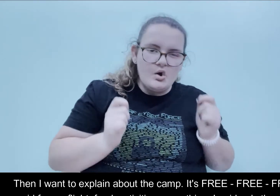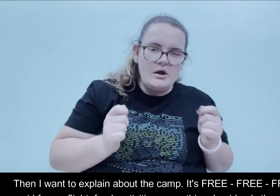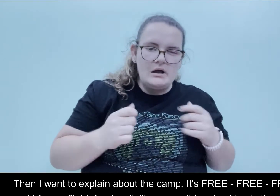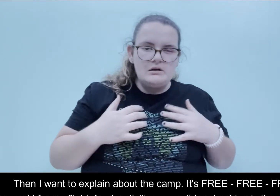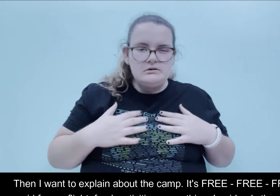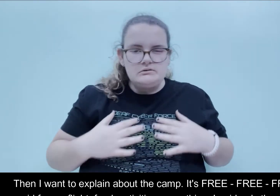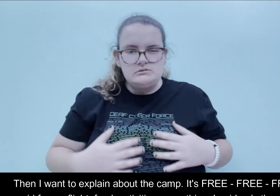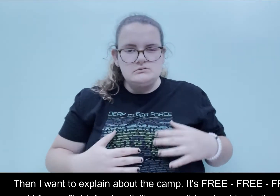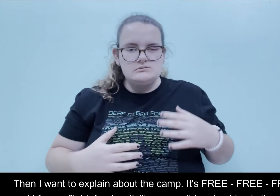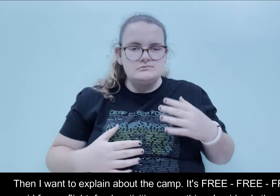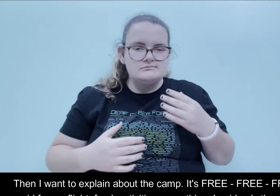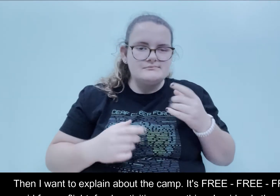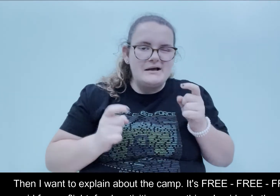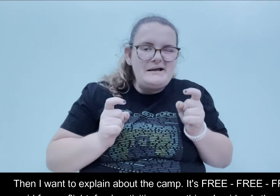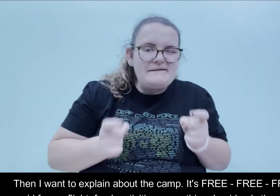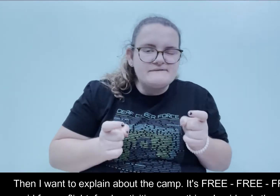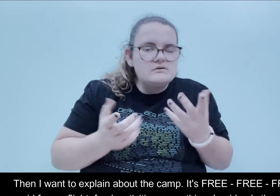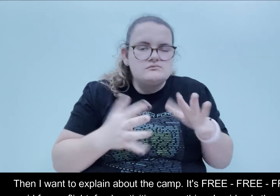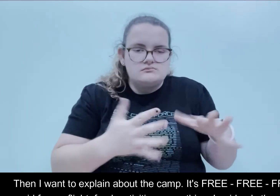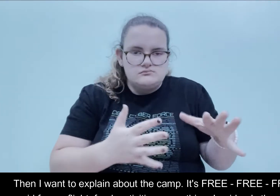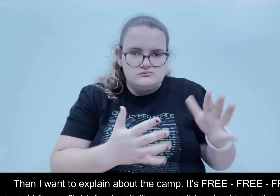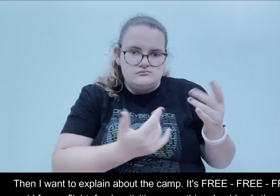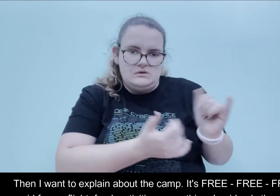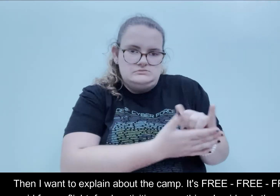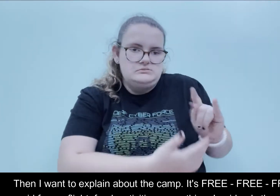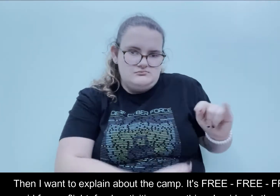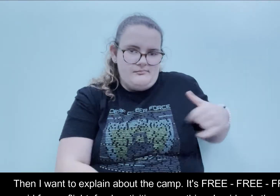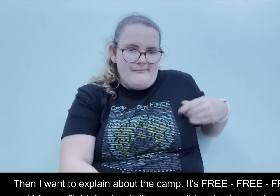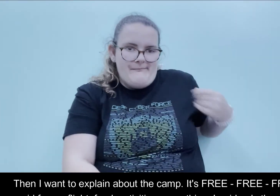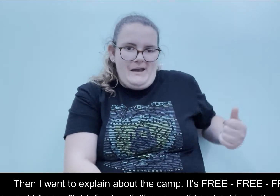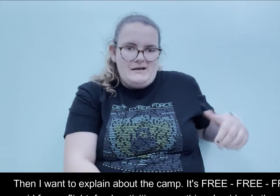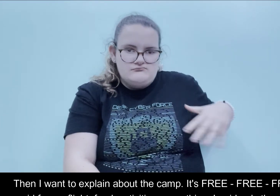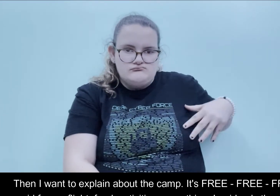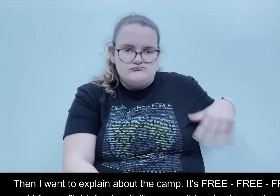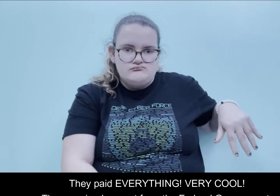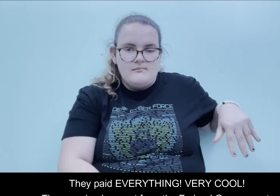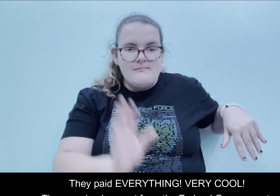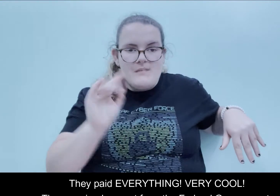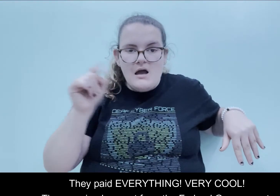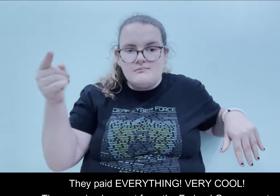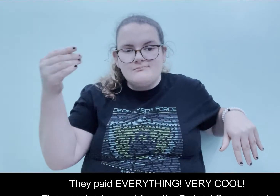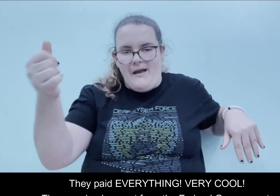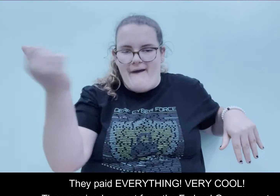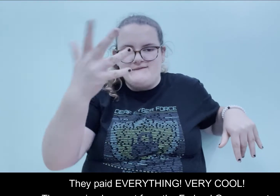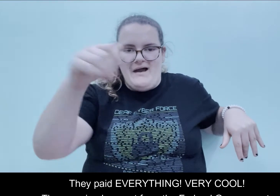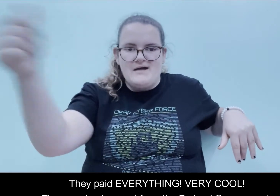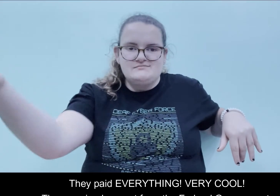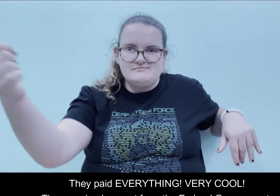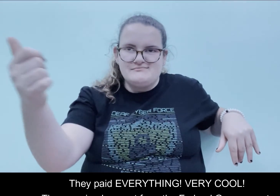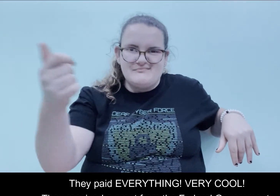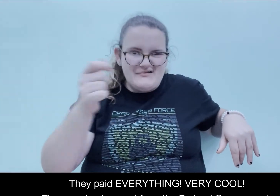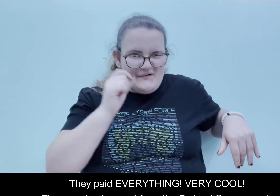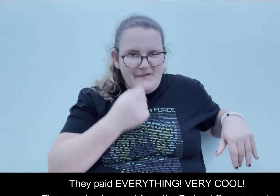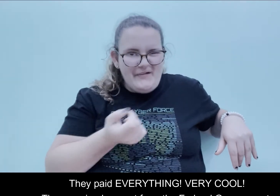me. The only thing I paid for was like a hoodie that I bought, like souvenirs, things like it that I bought for